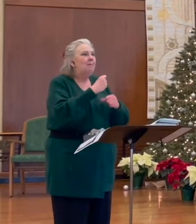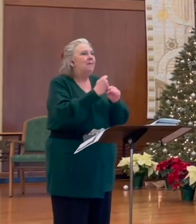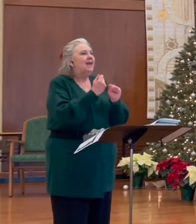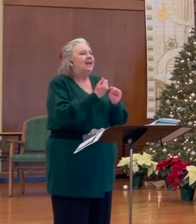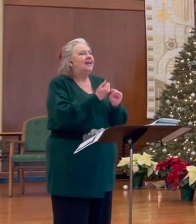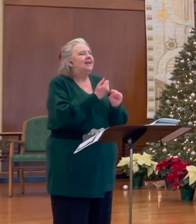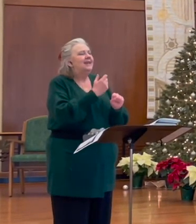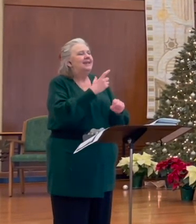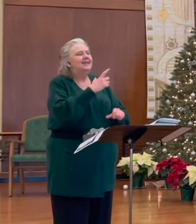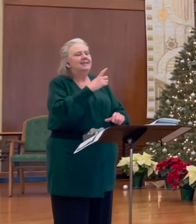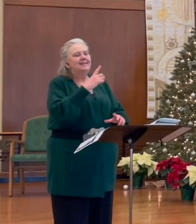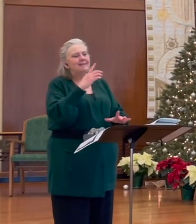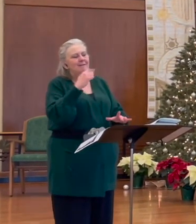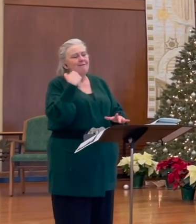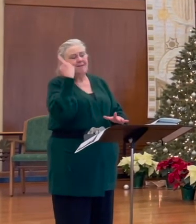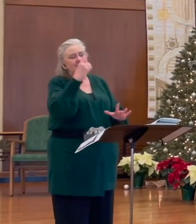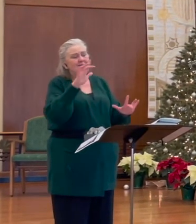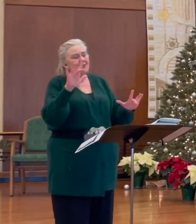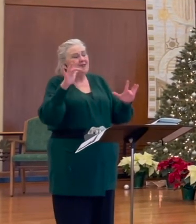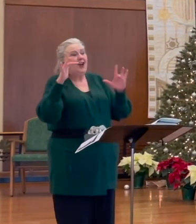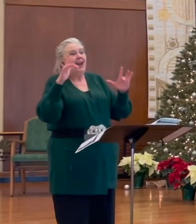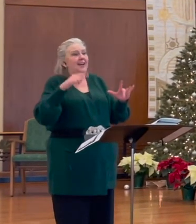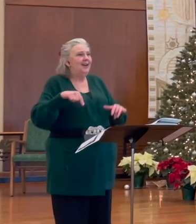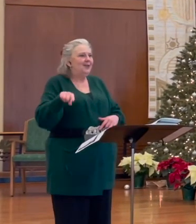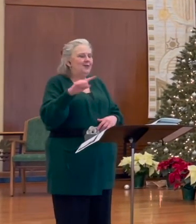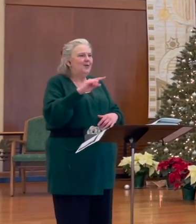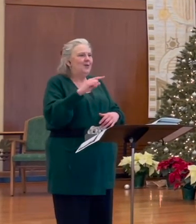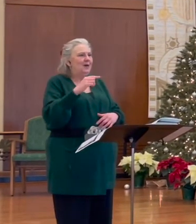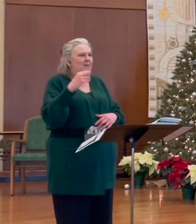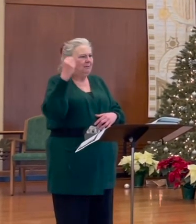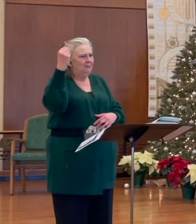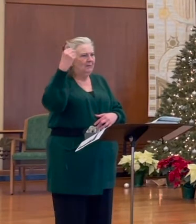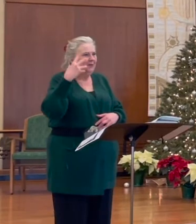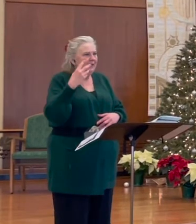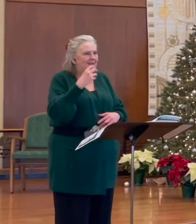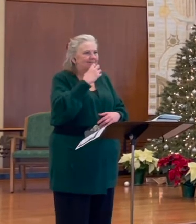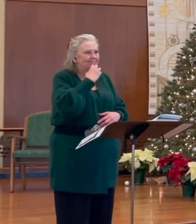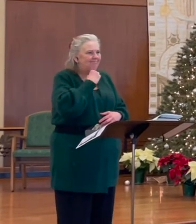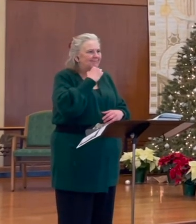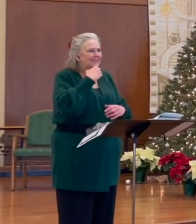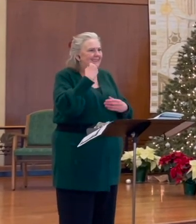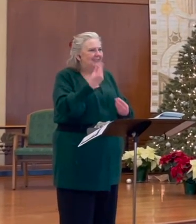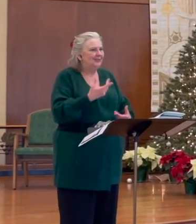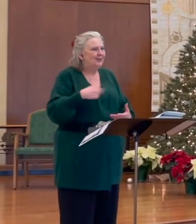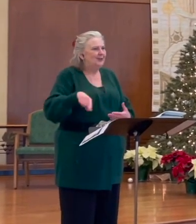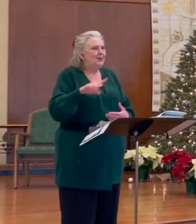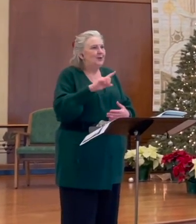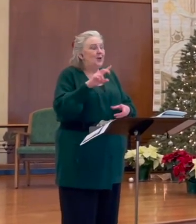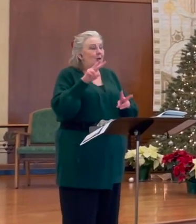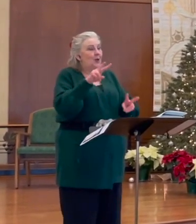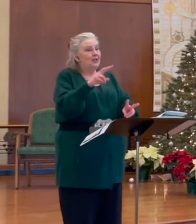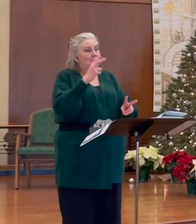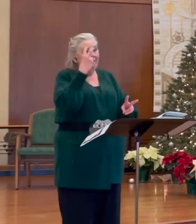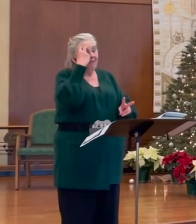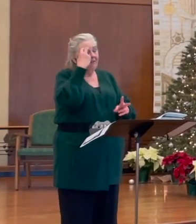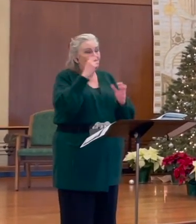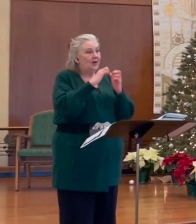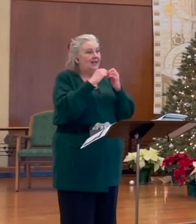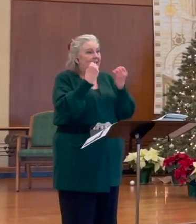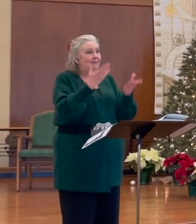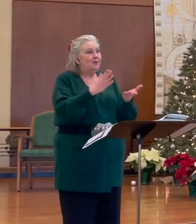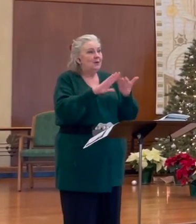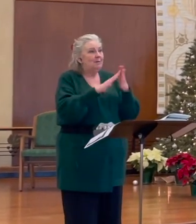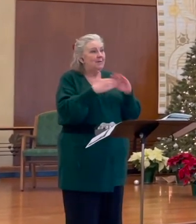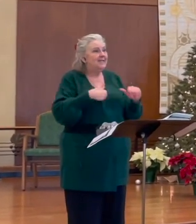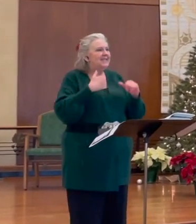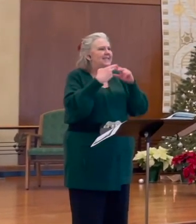face shine on you and be gracious to you. The Lord look upon you with favor and give you peace. In the